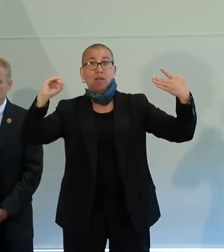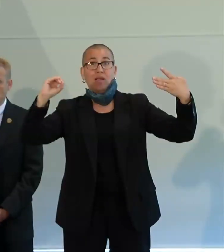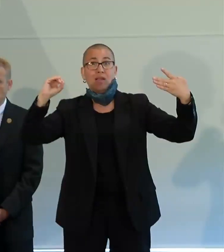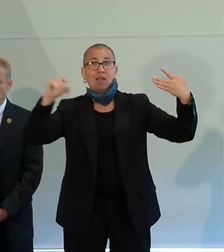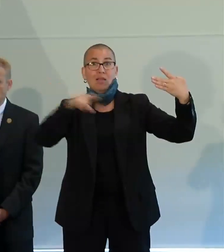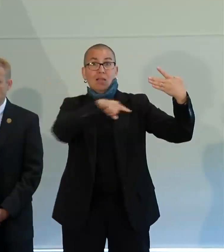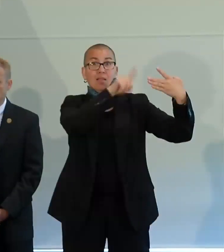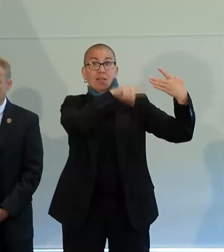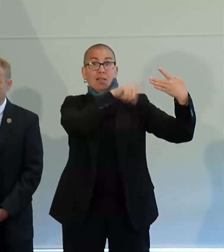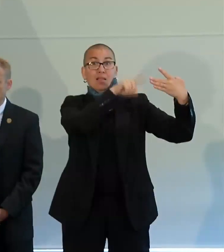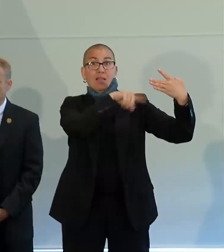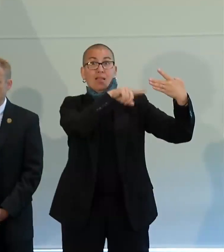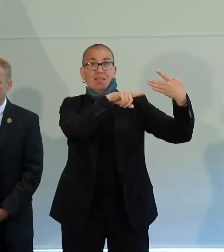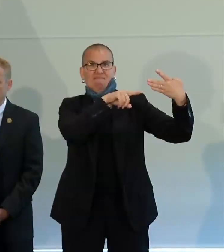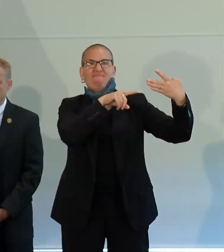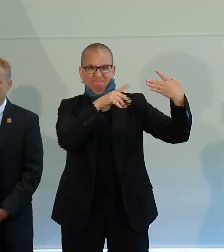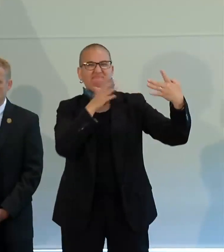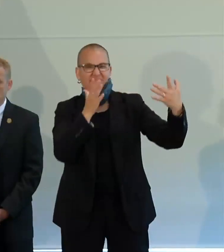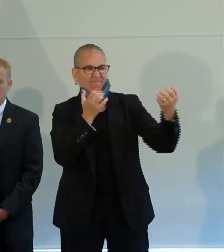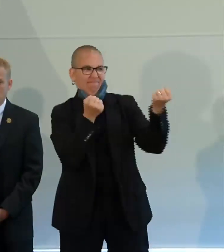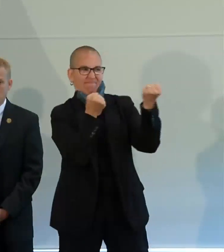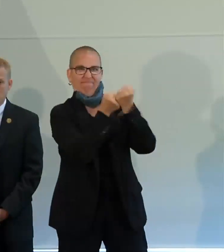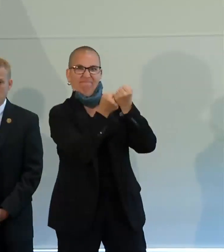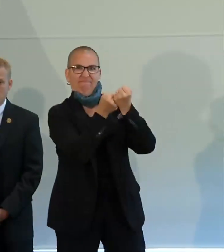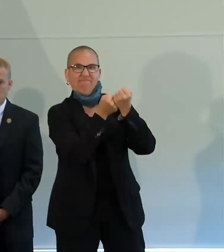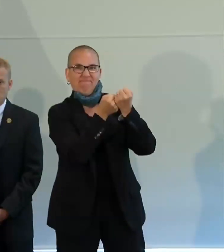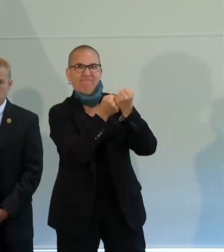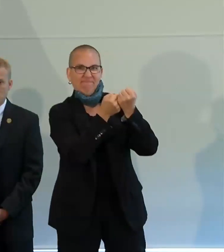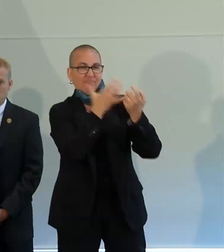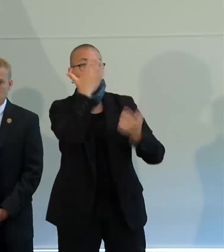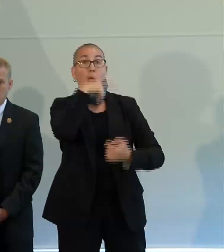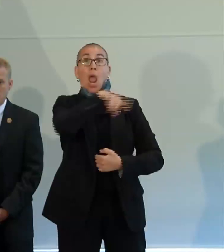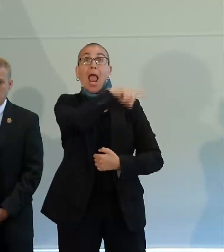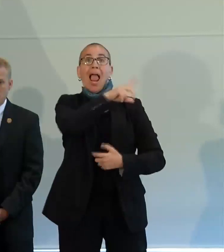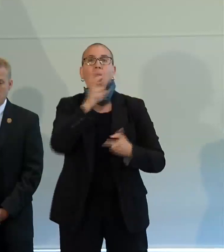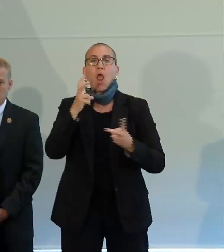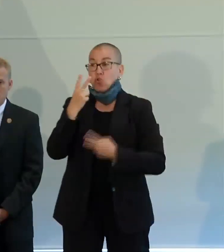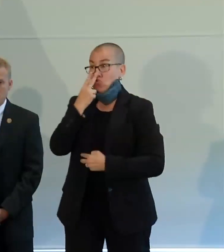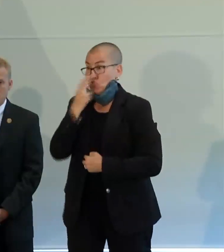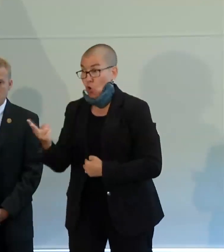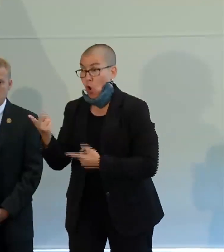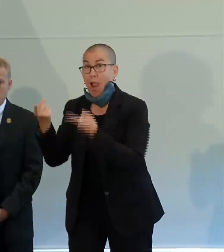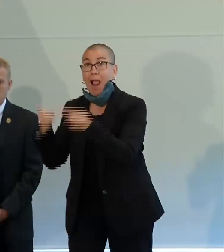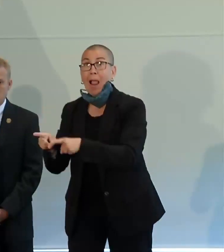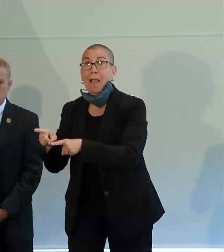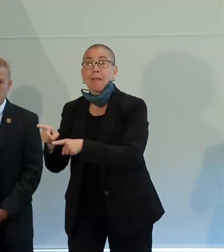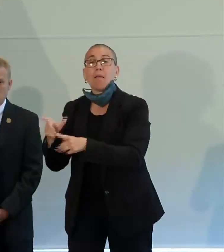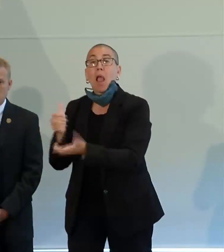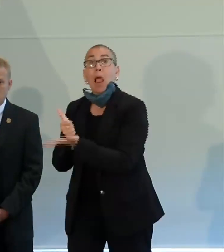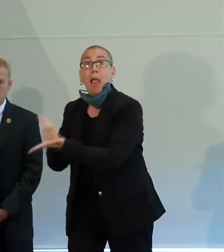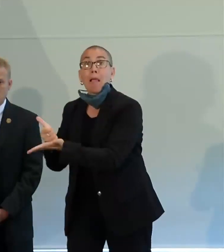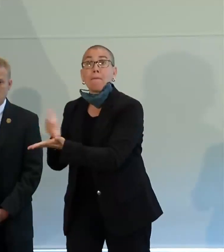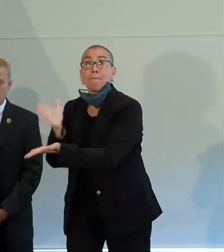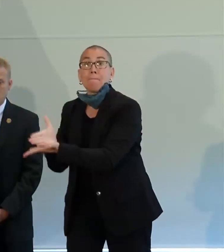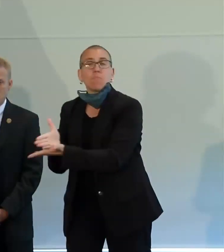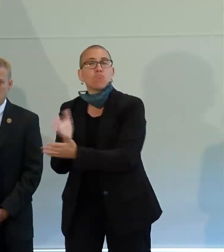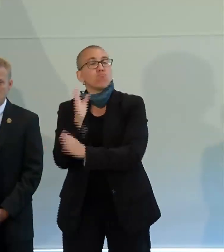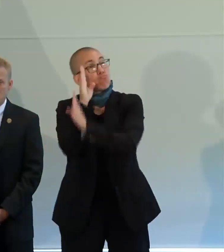strongly believe that these developments are in the interest of justice for Mr. Floyd, his family, our community, and our